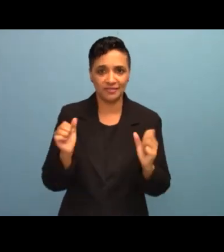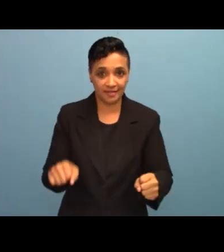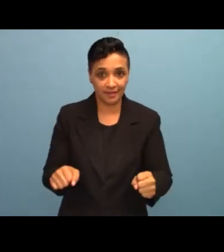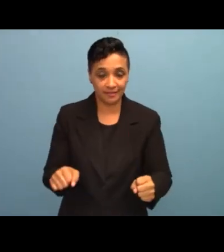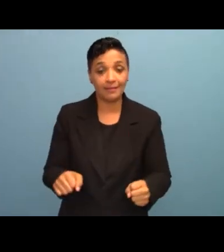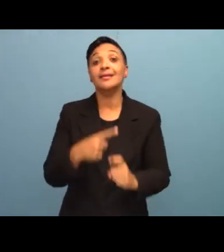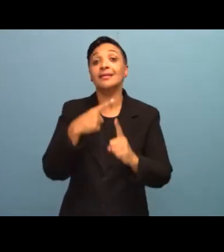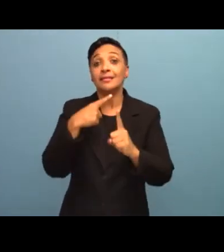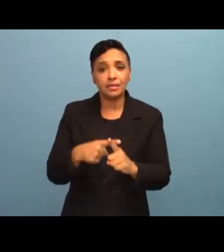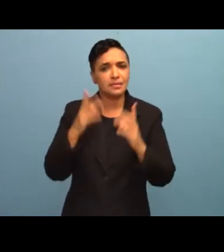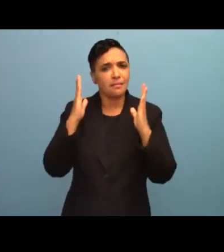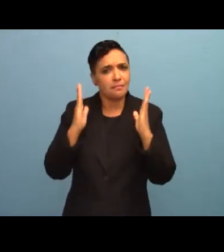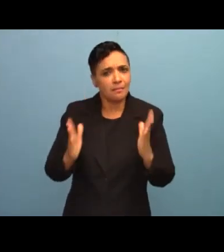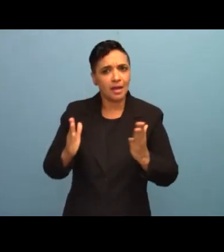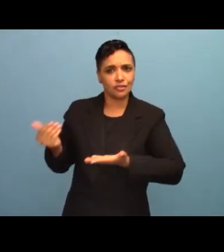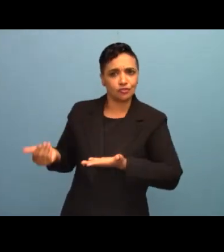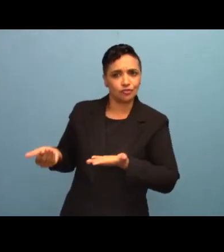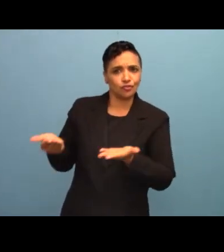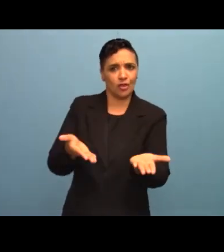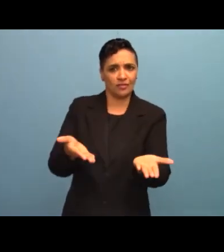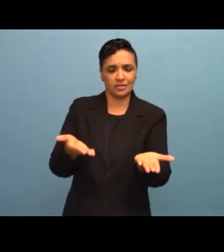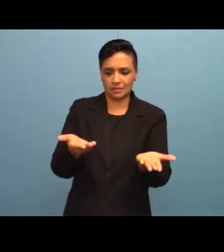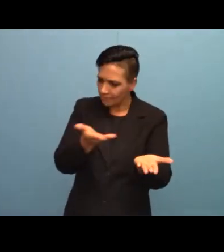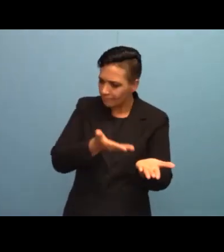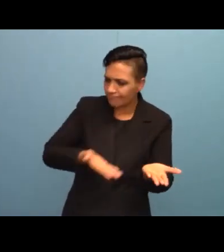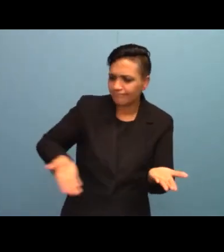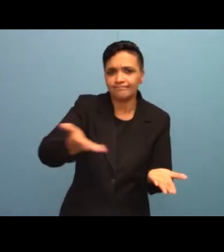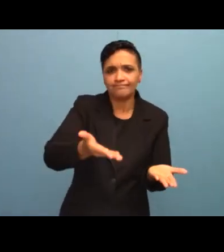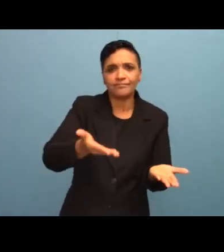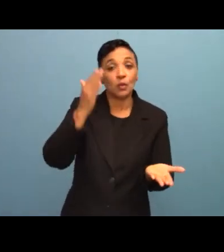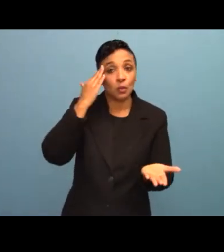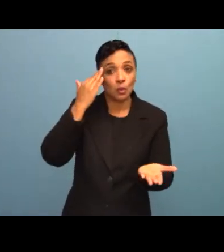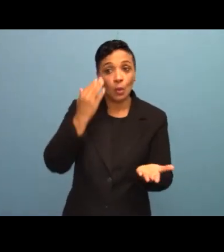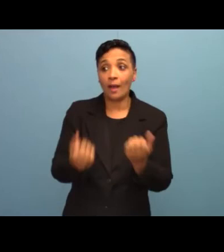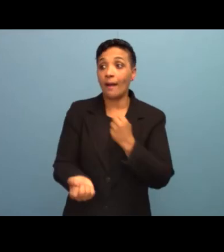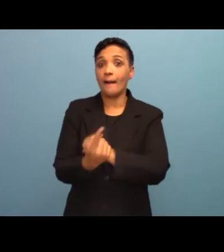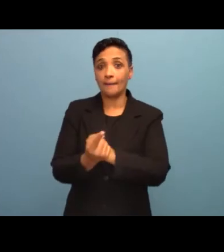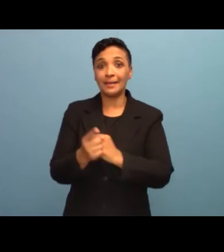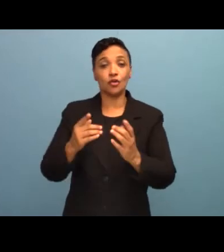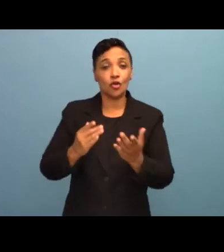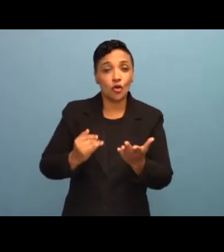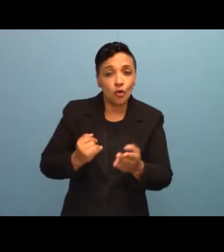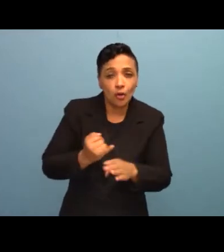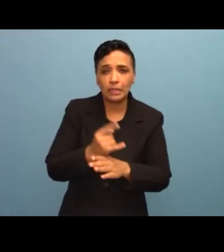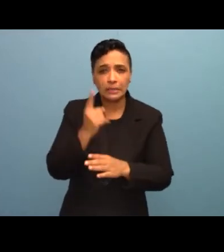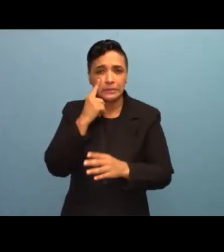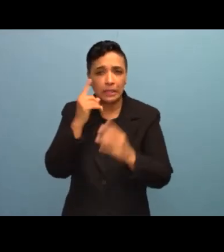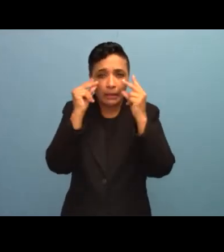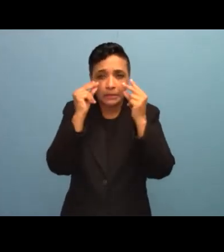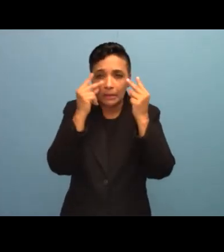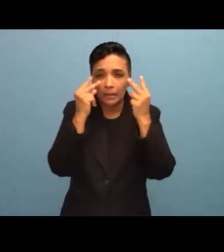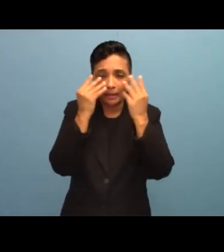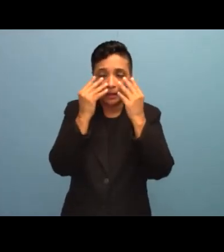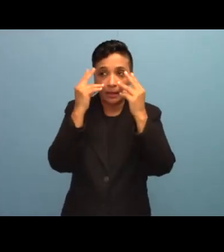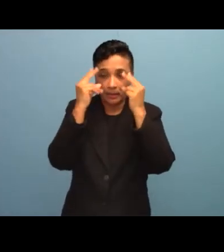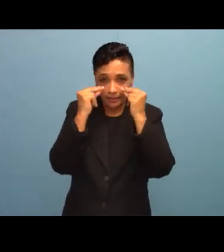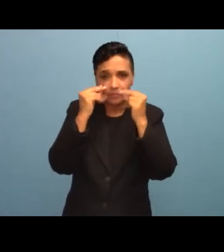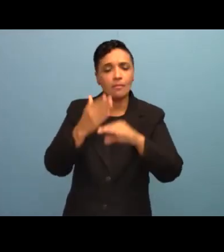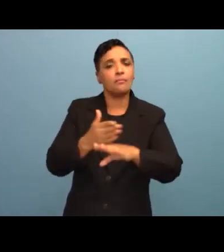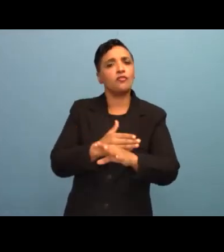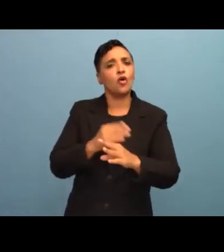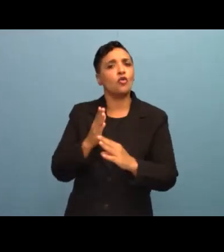of comprehensive eye health services reduces the incidence of eye disease and visual impairment in the